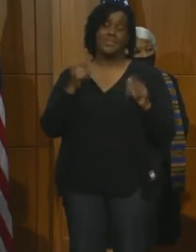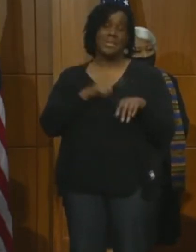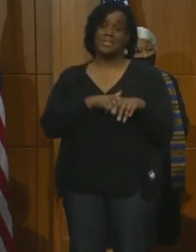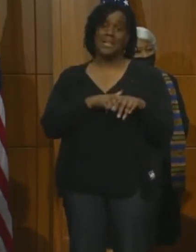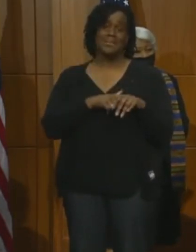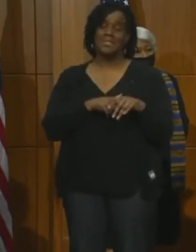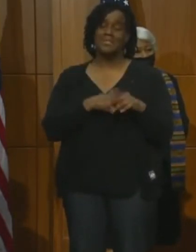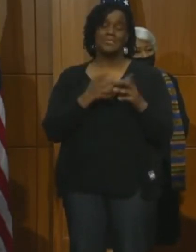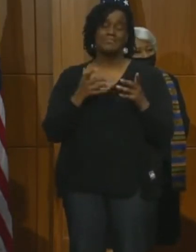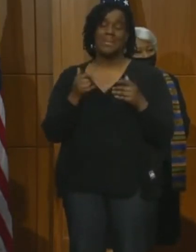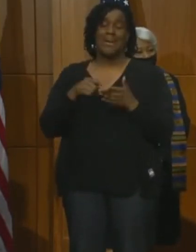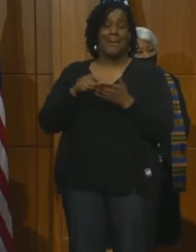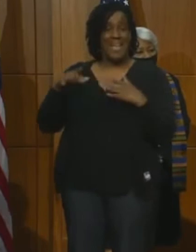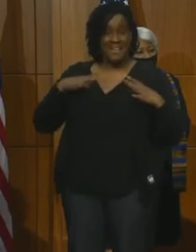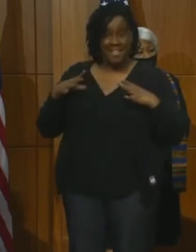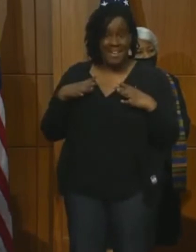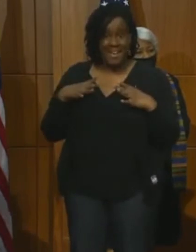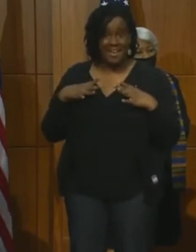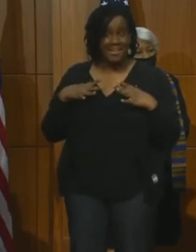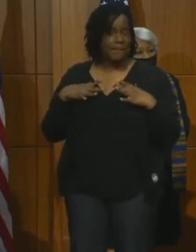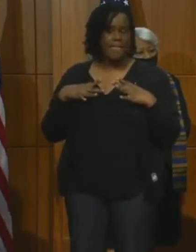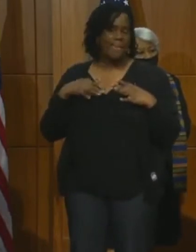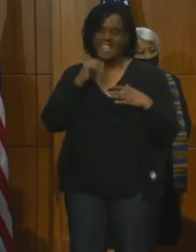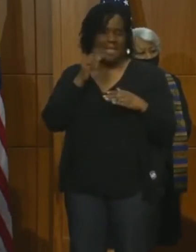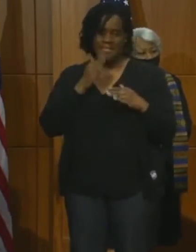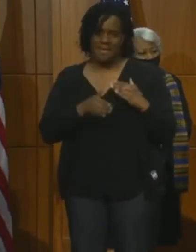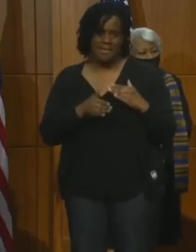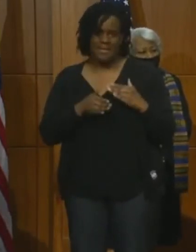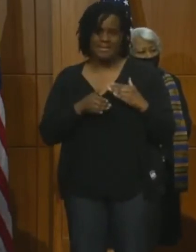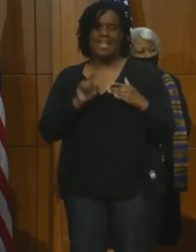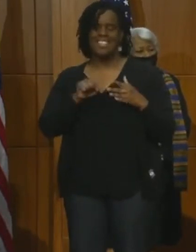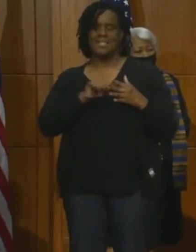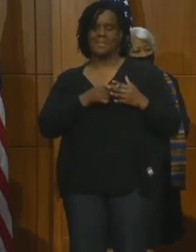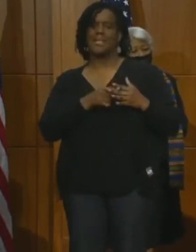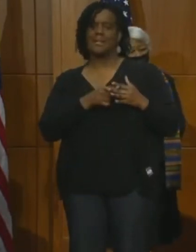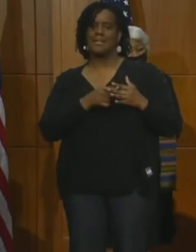paid holiday. It's not the end of it, it's merely just the beginning.